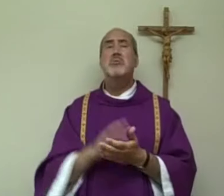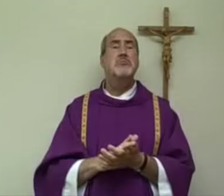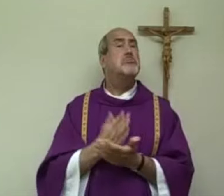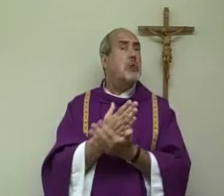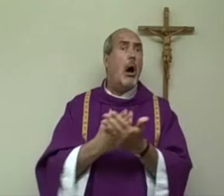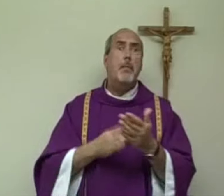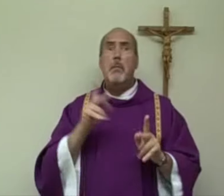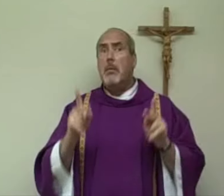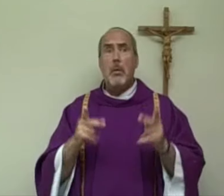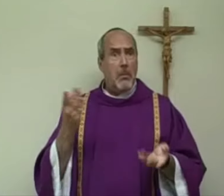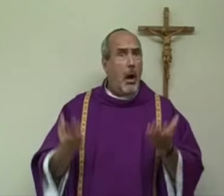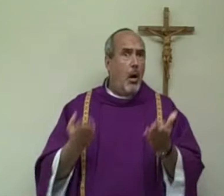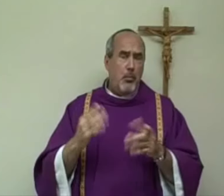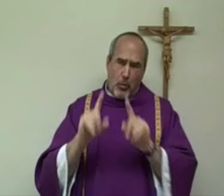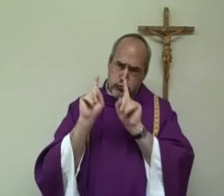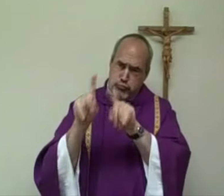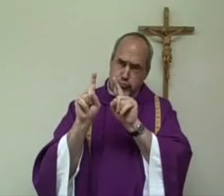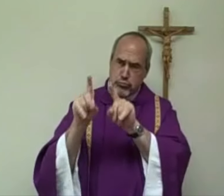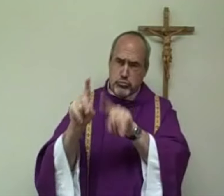and we skip that because we're sleeping.